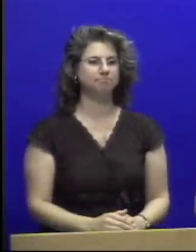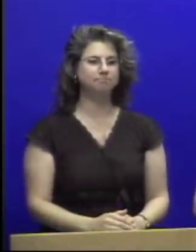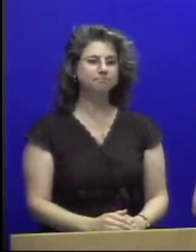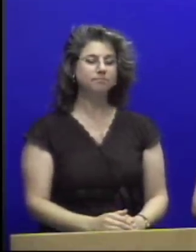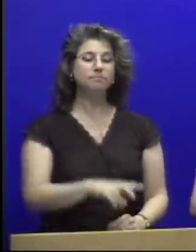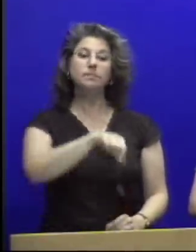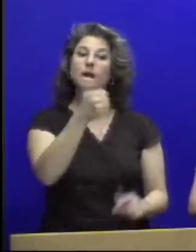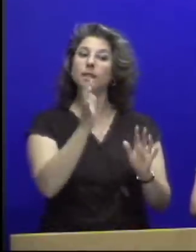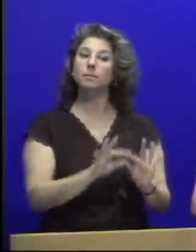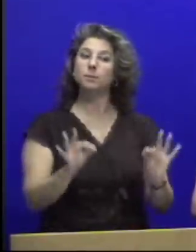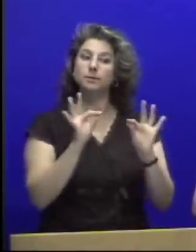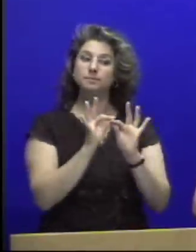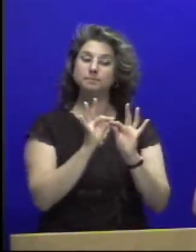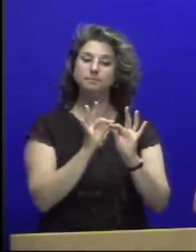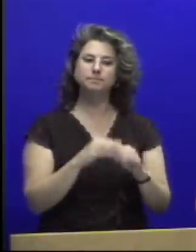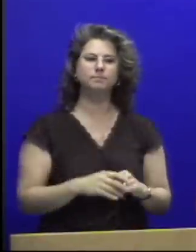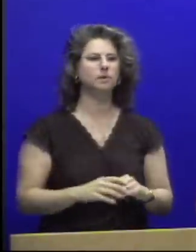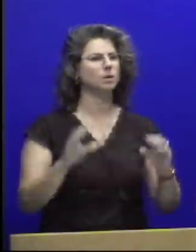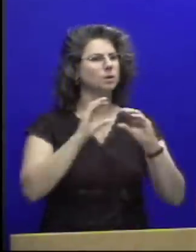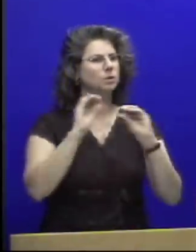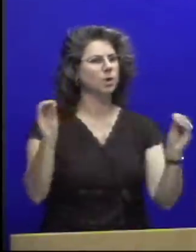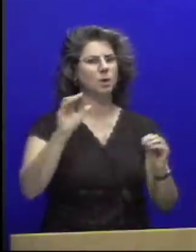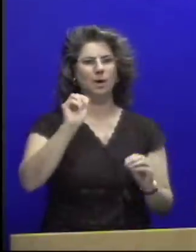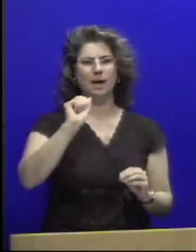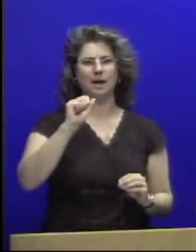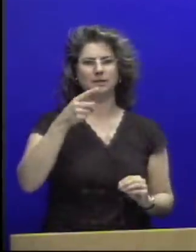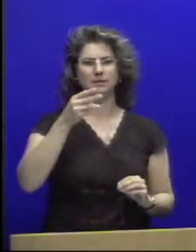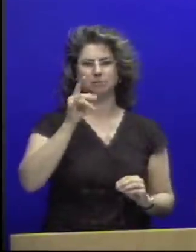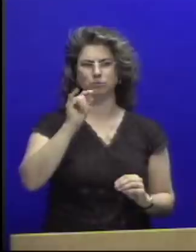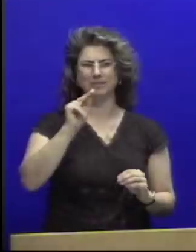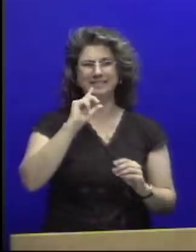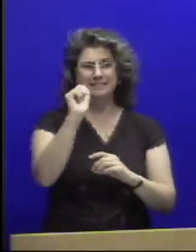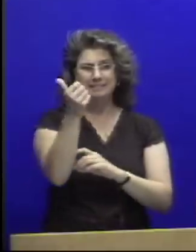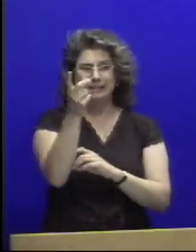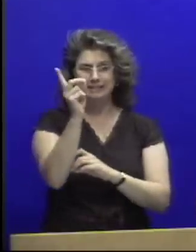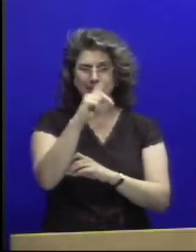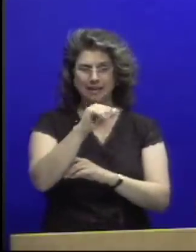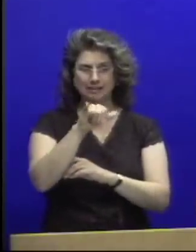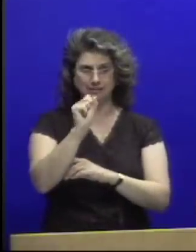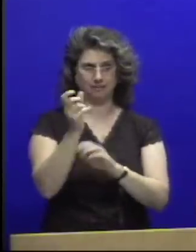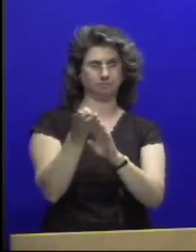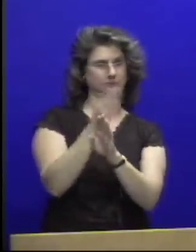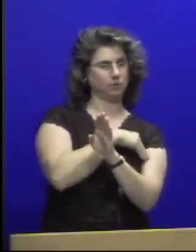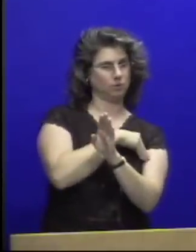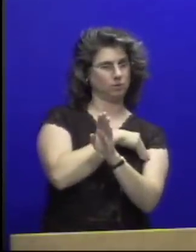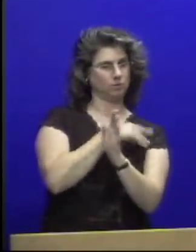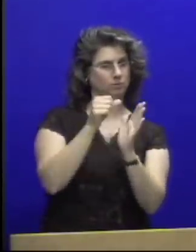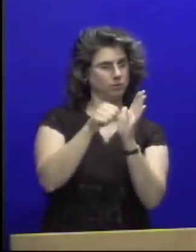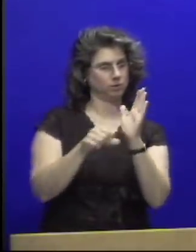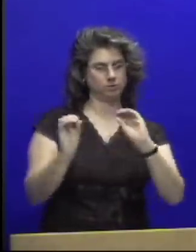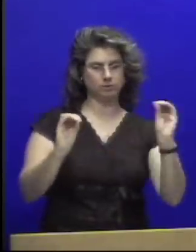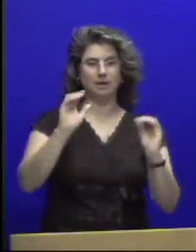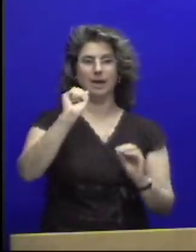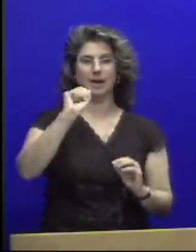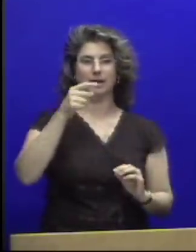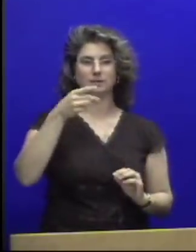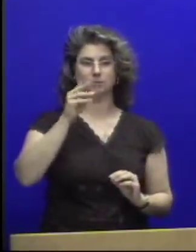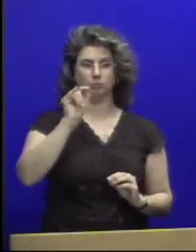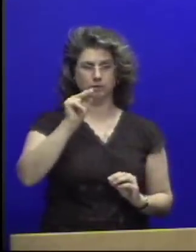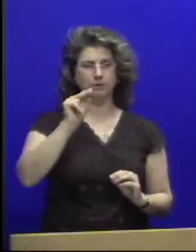The other important thing is no aspirin for 10 days before your operation. Aspirin